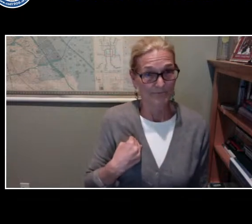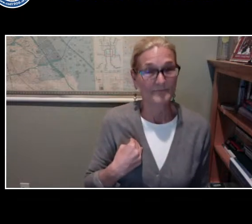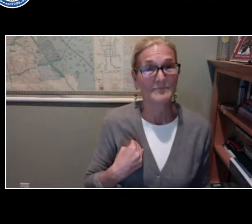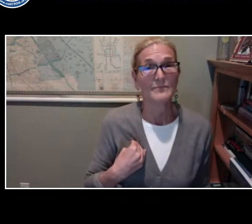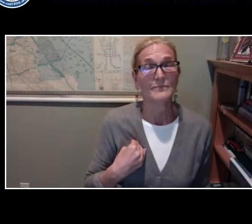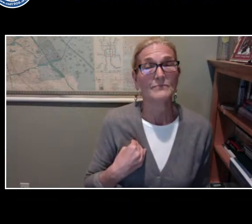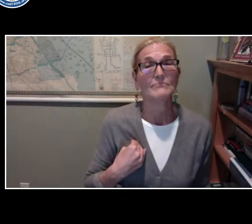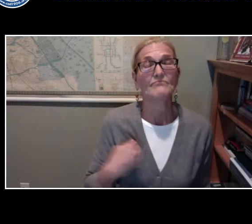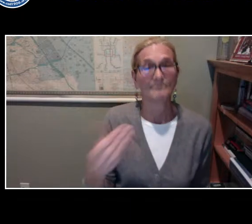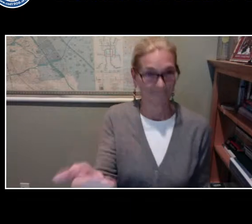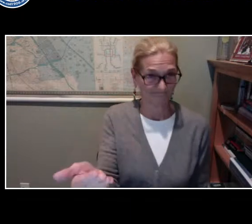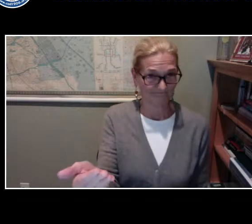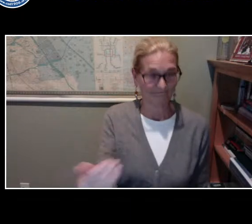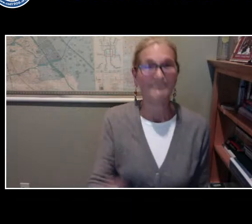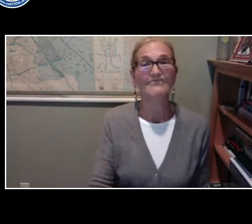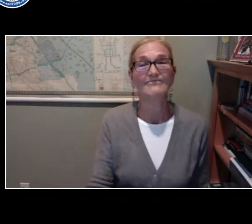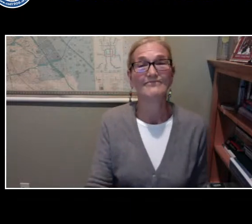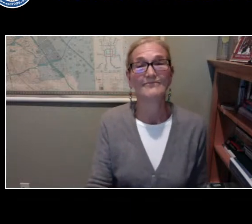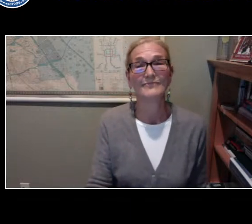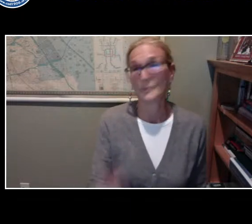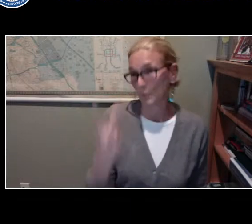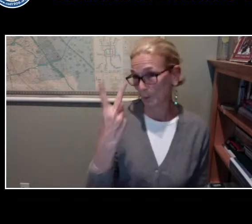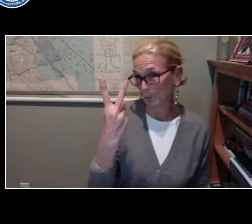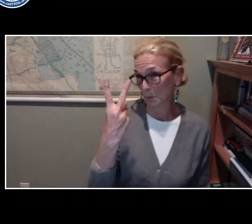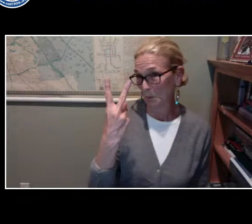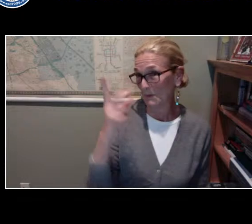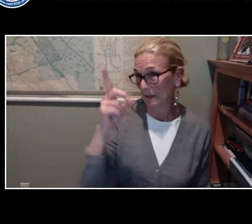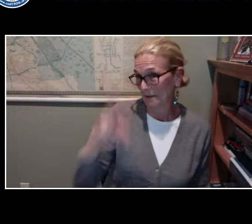There are 12 staff members.